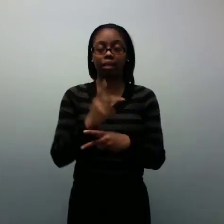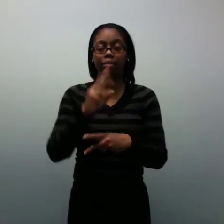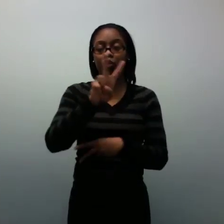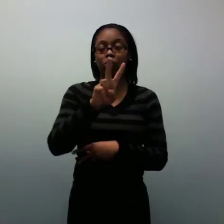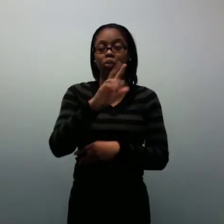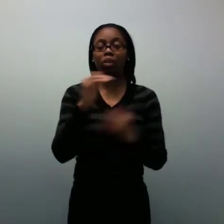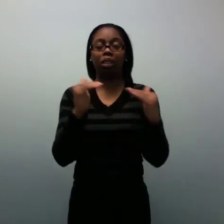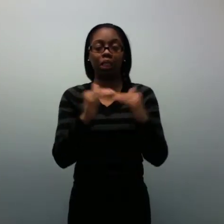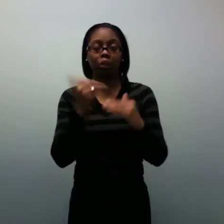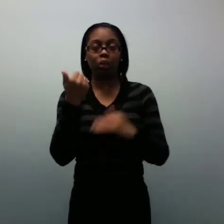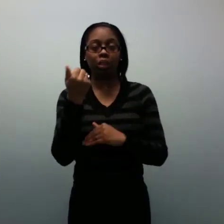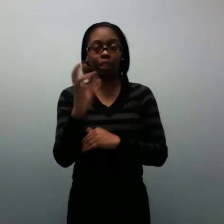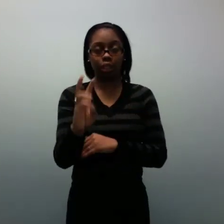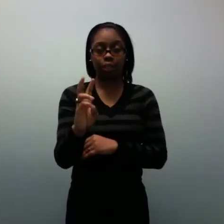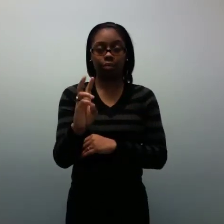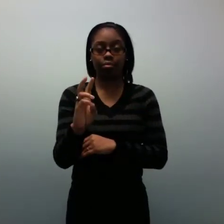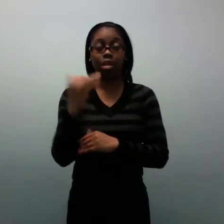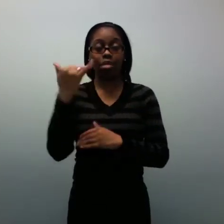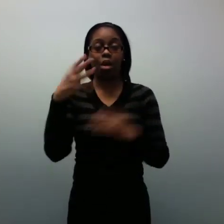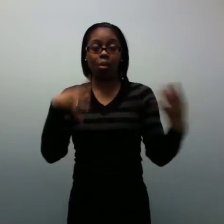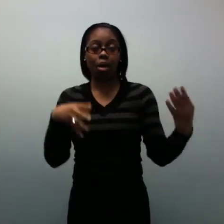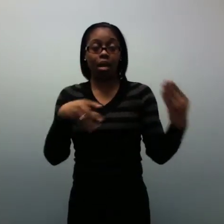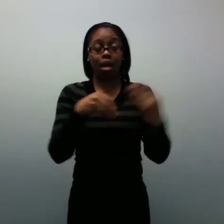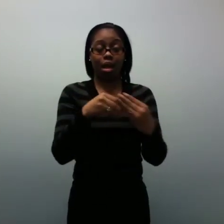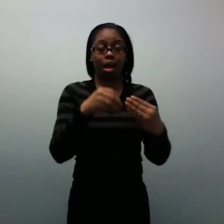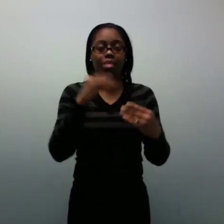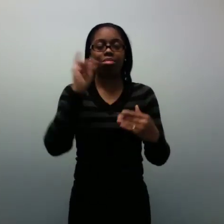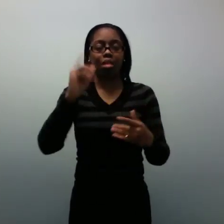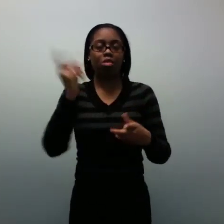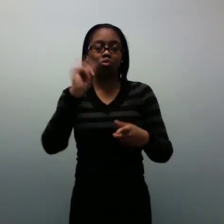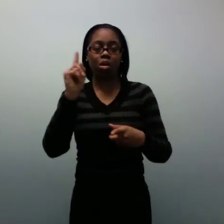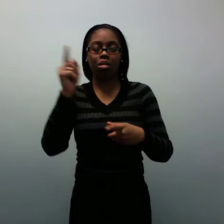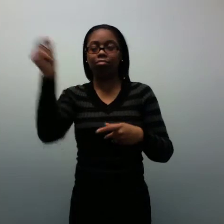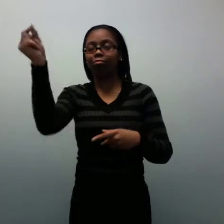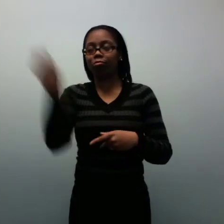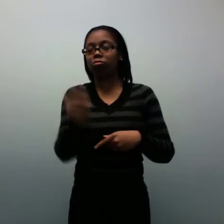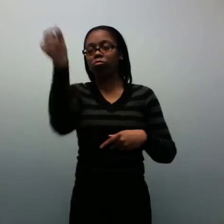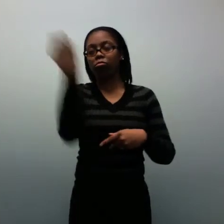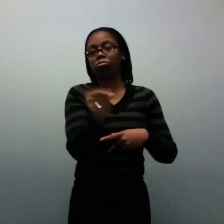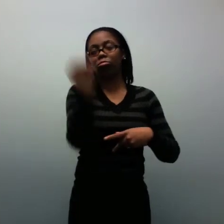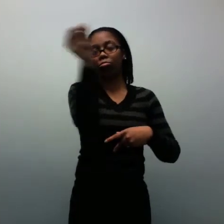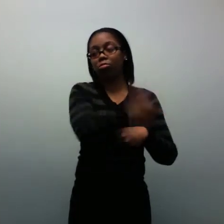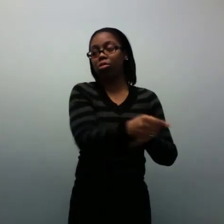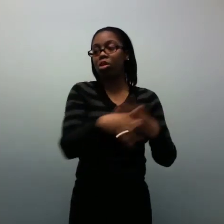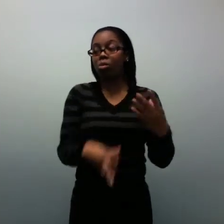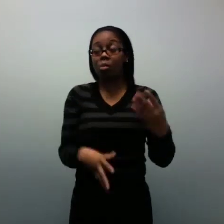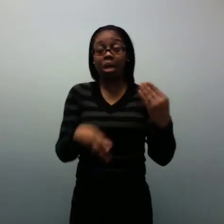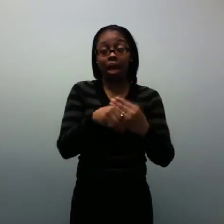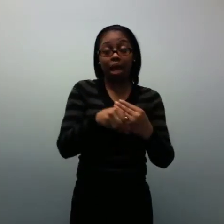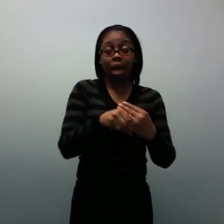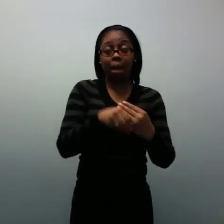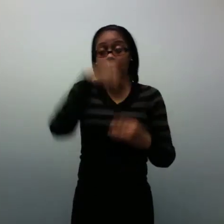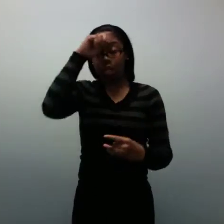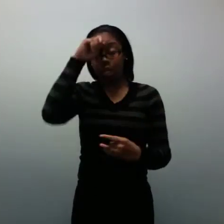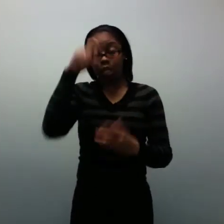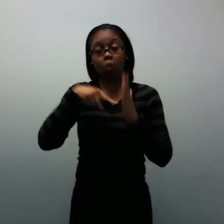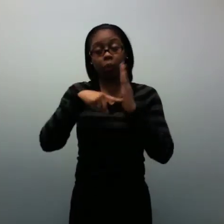Then we add, and that's where the diagonals come in. We add along the diagonals. They represent the place values. Okay? So